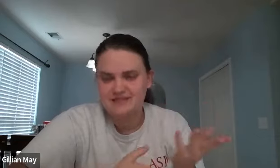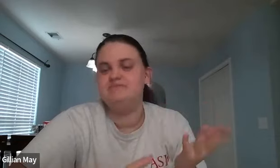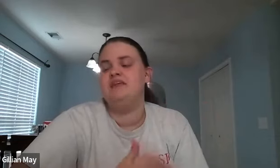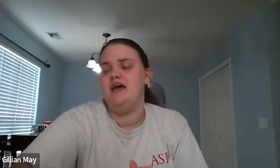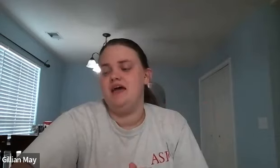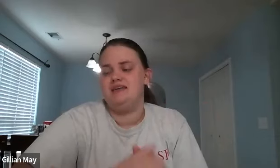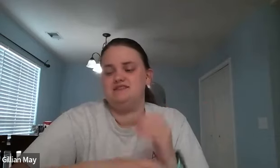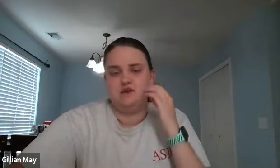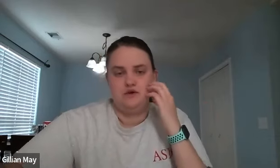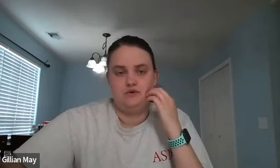busy, and so